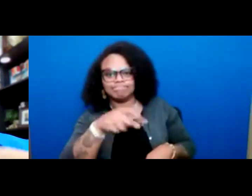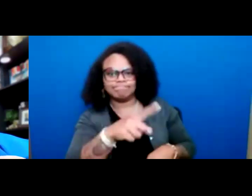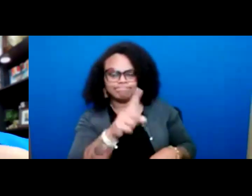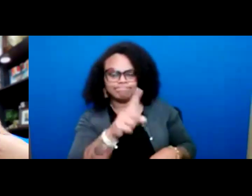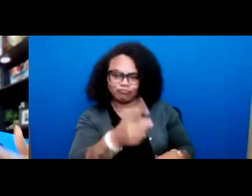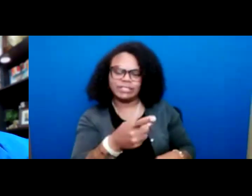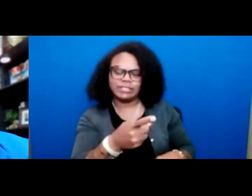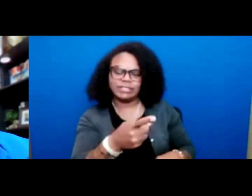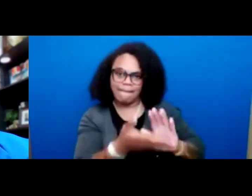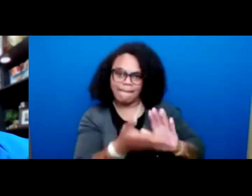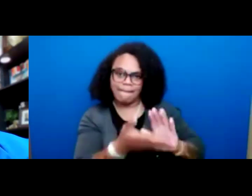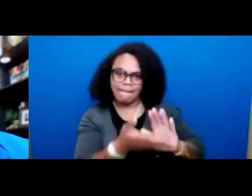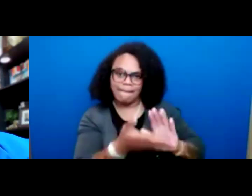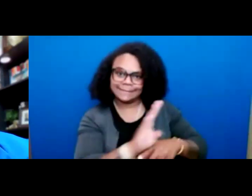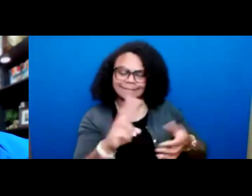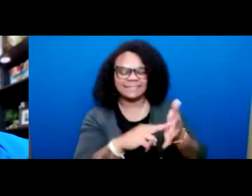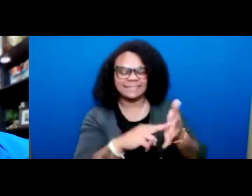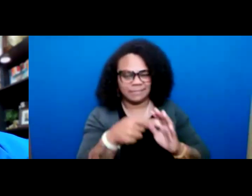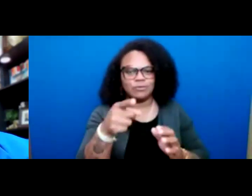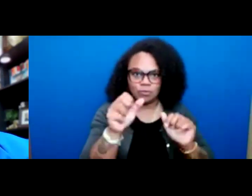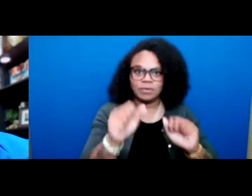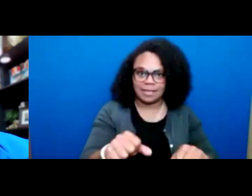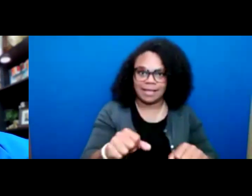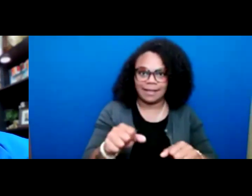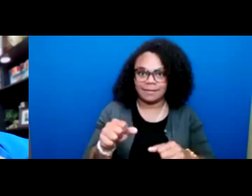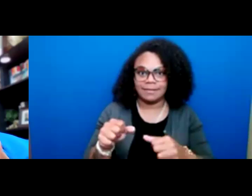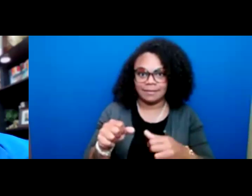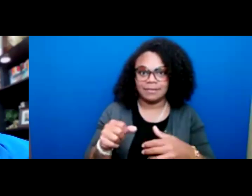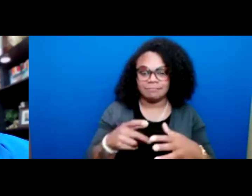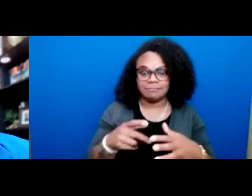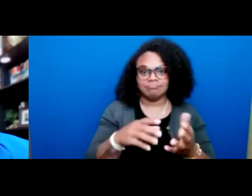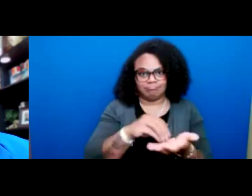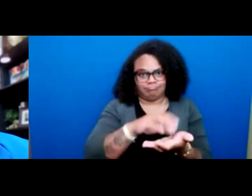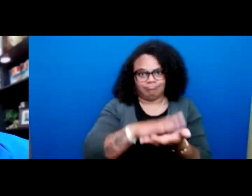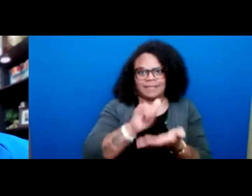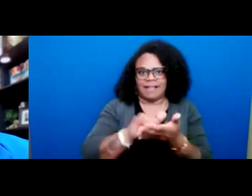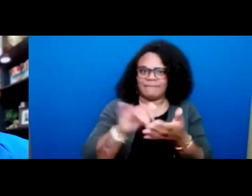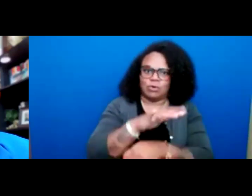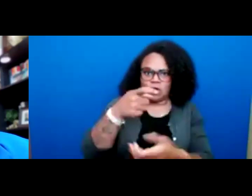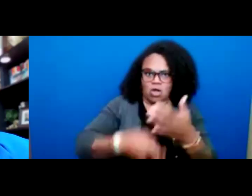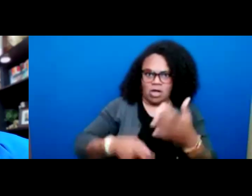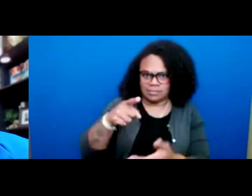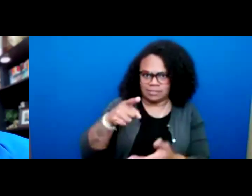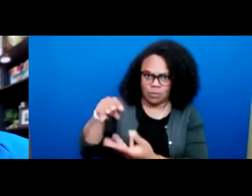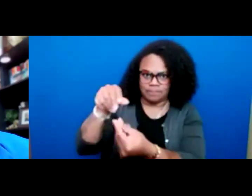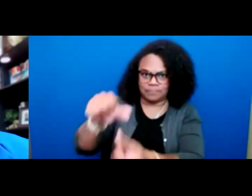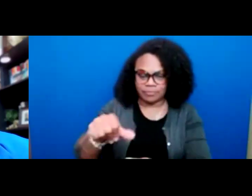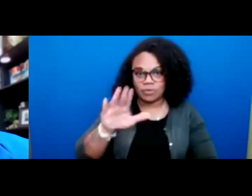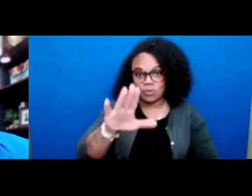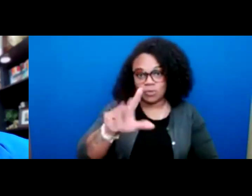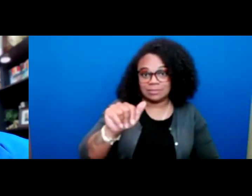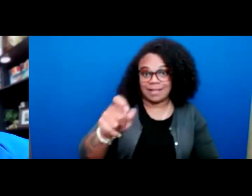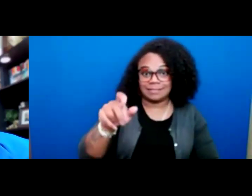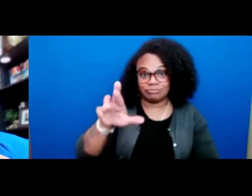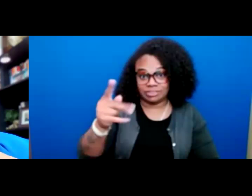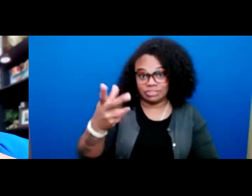business, then you will be allowed to claim that full cost to you. Your tax return will allowed to be negative,